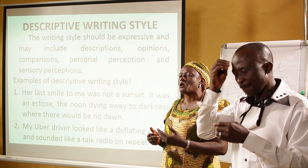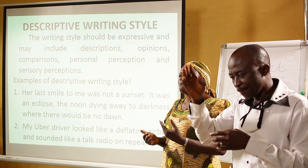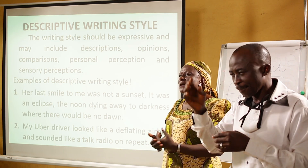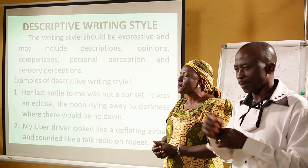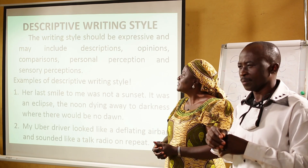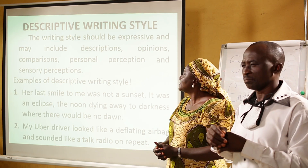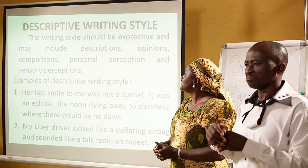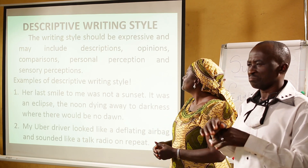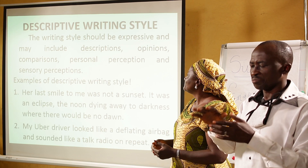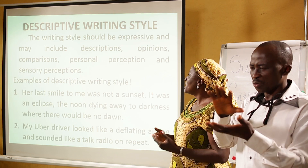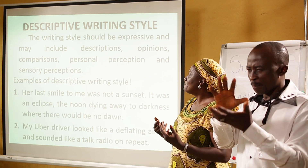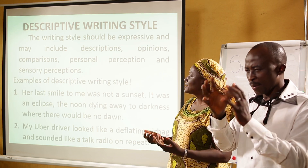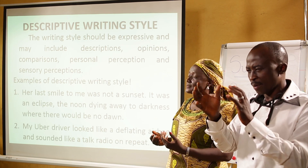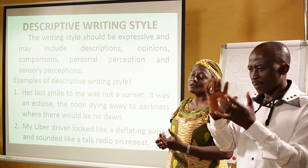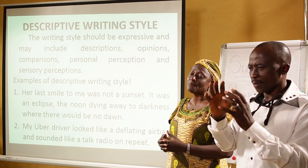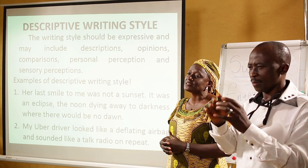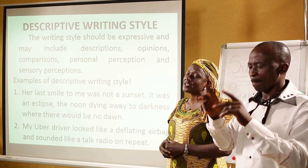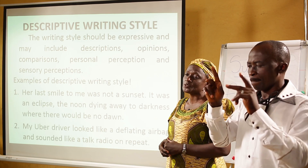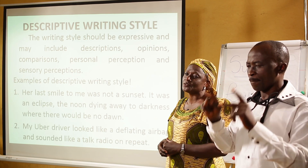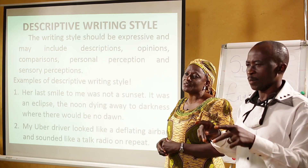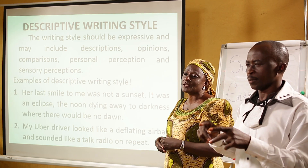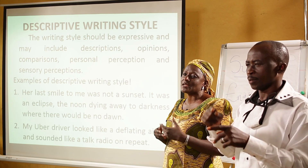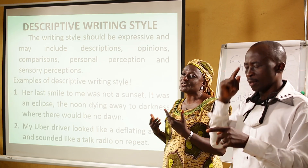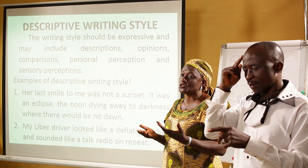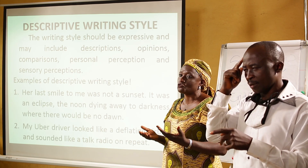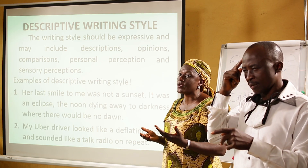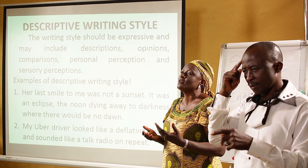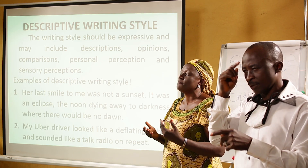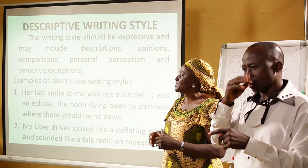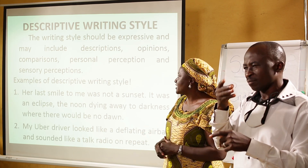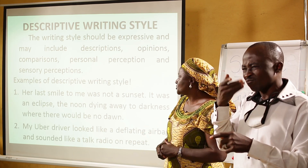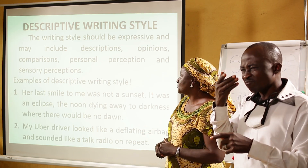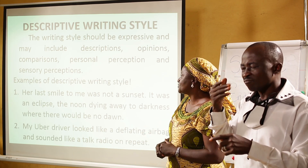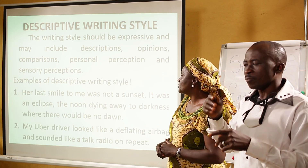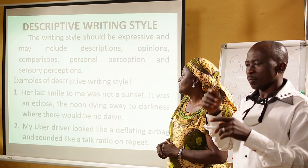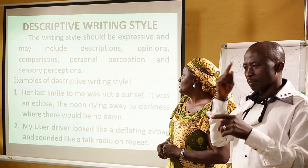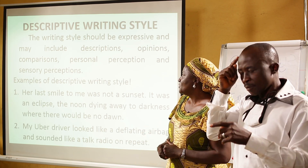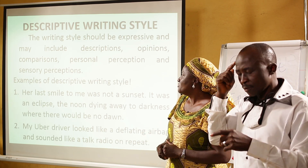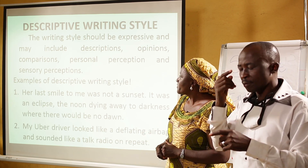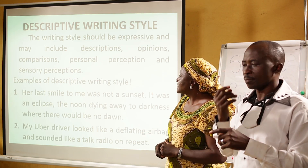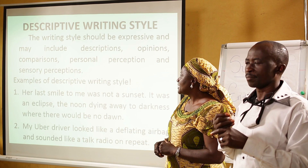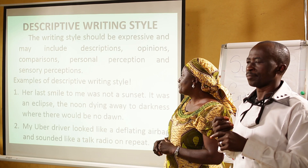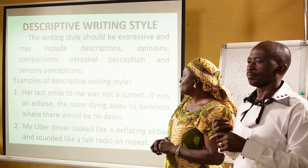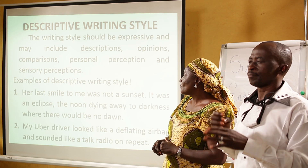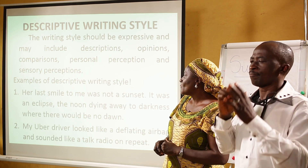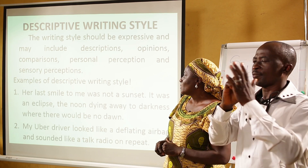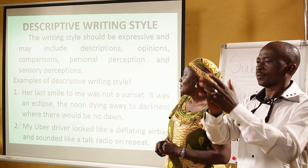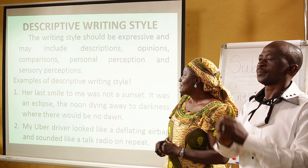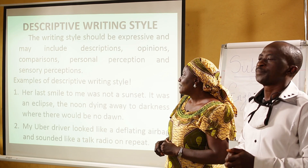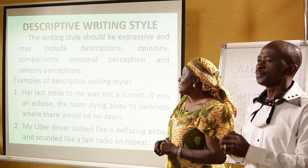opinions, comparison, personal perceptions, and sensory perceptions. For